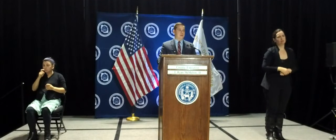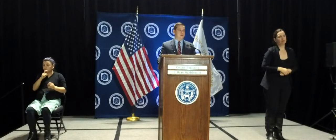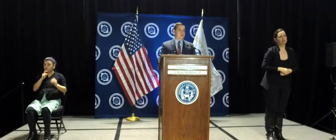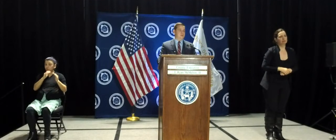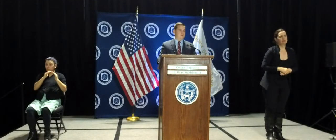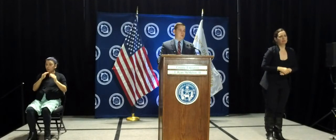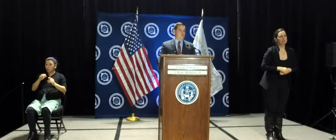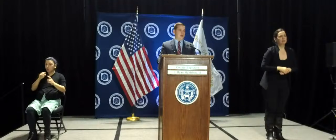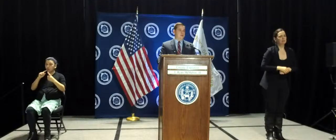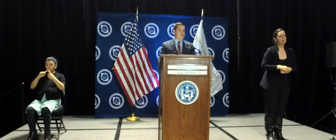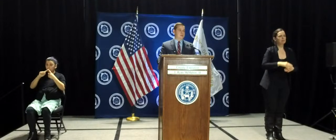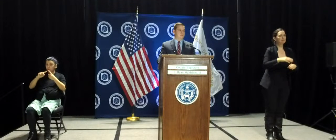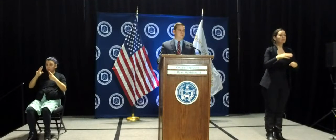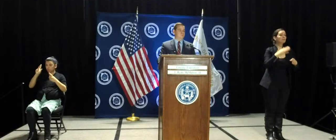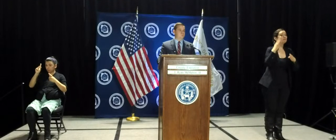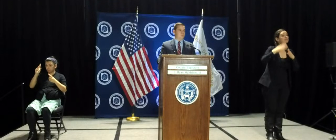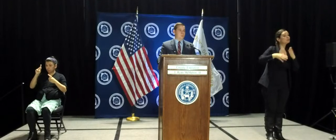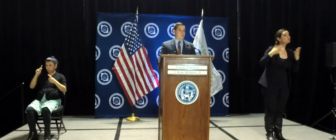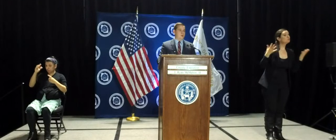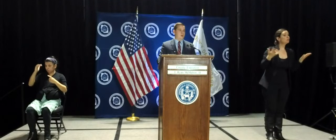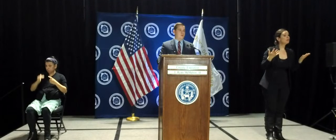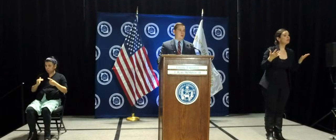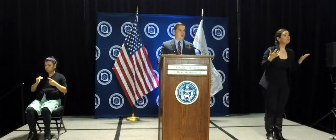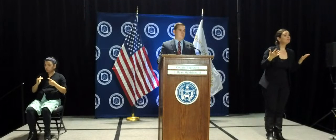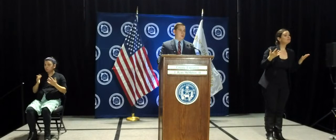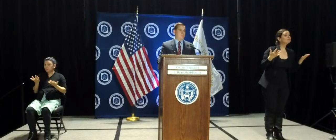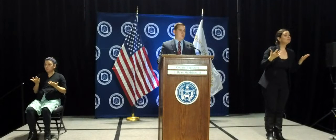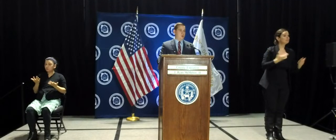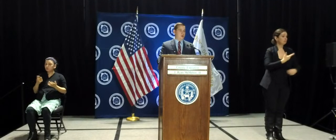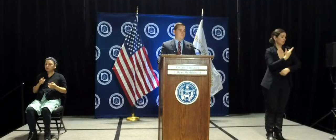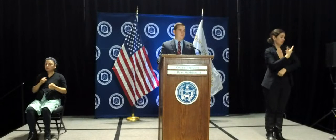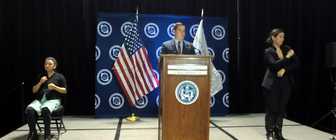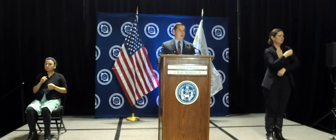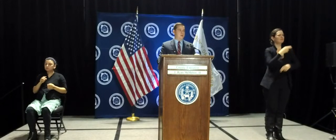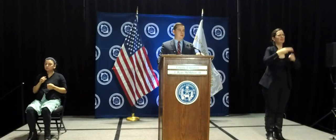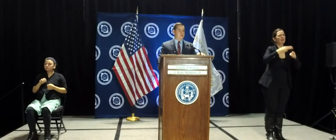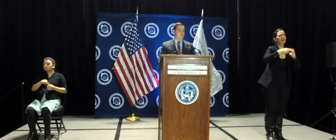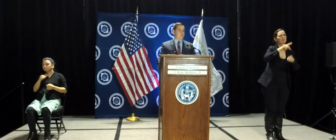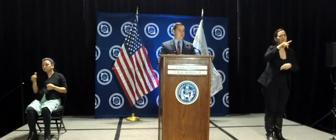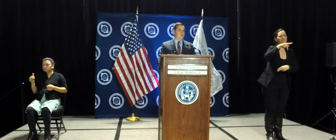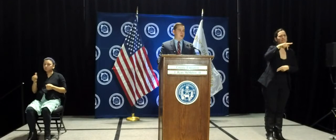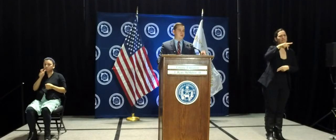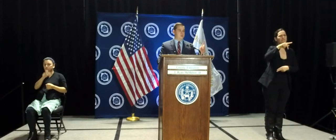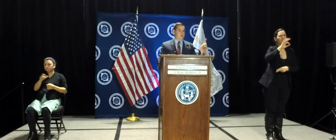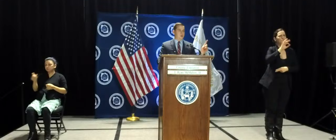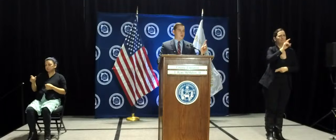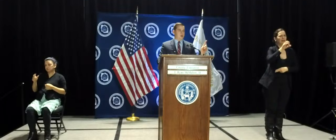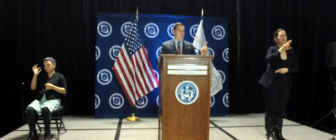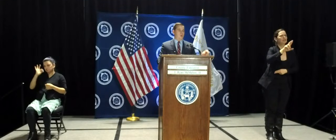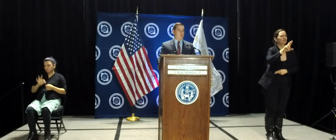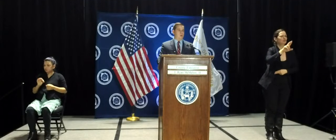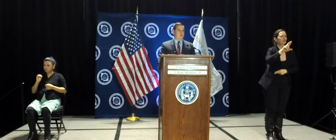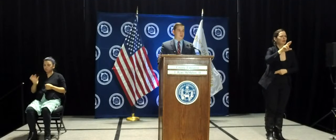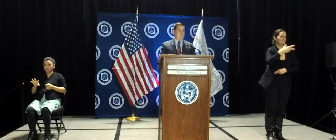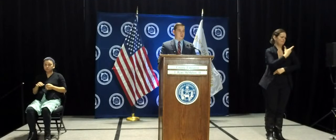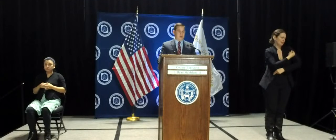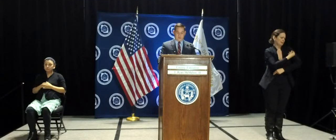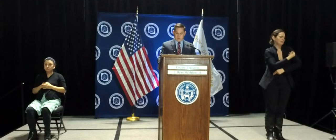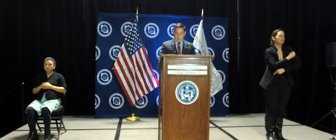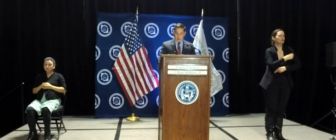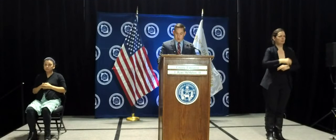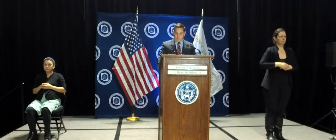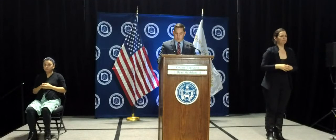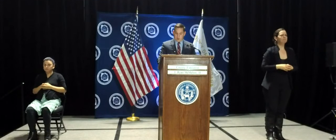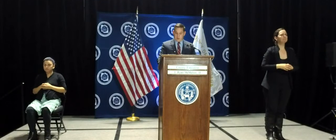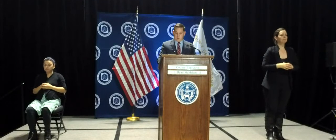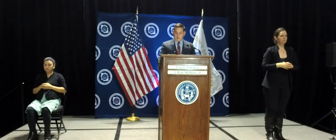Pfizer vaccine is the first vaccine, followed up by Moderna, and then the same people took Pfizer shot 1, well, it takes shot